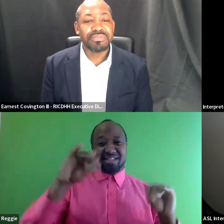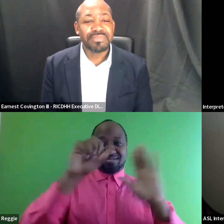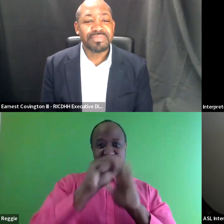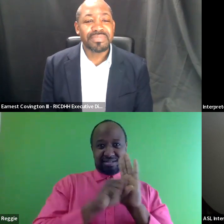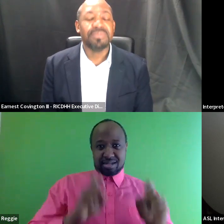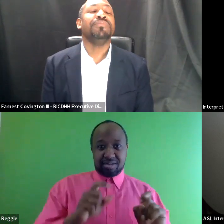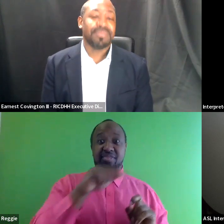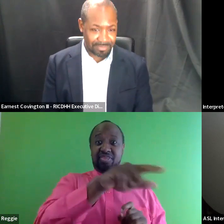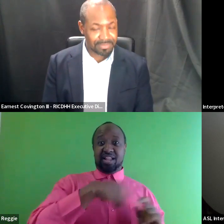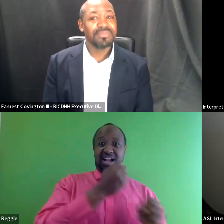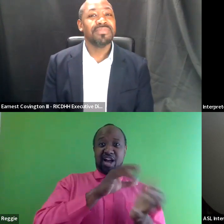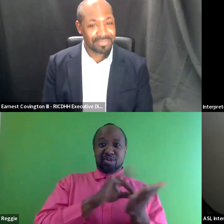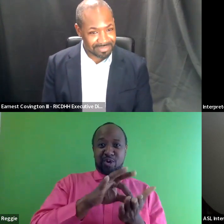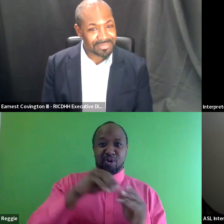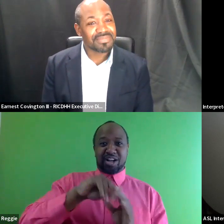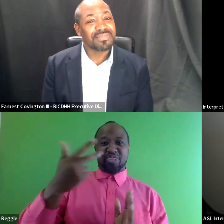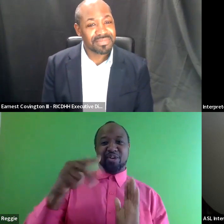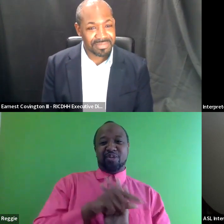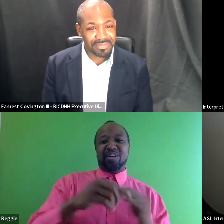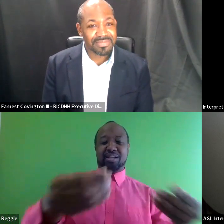I remember taking a state test.